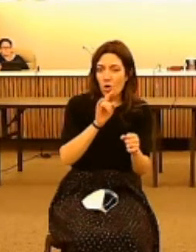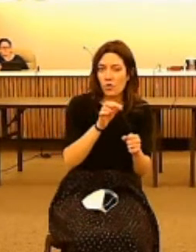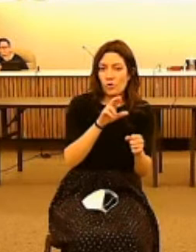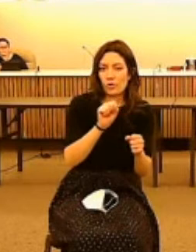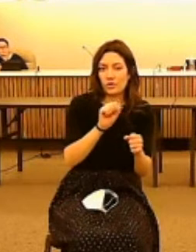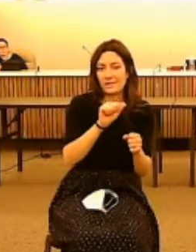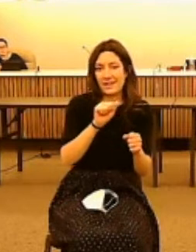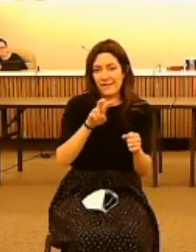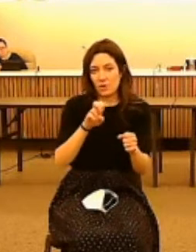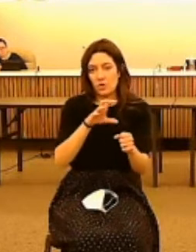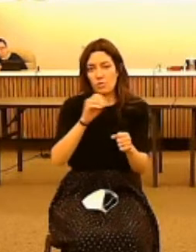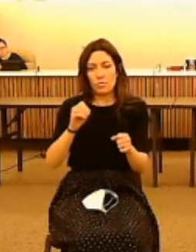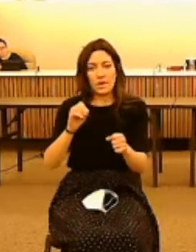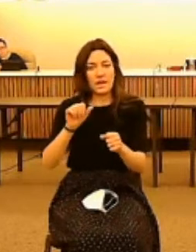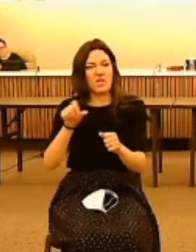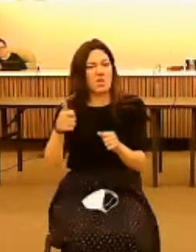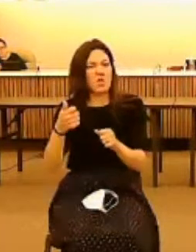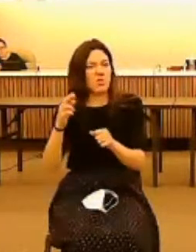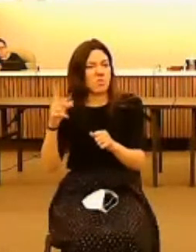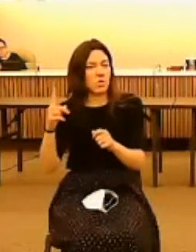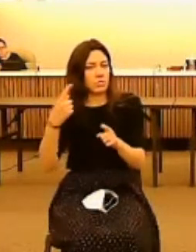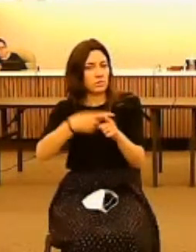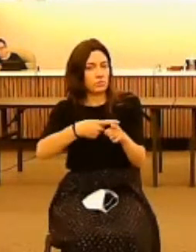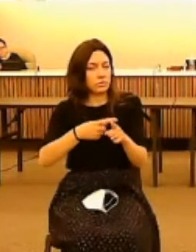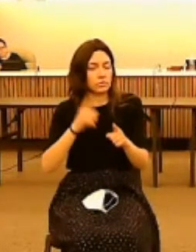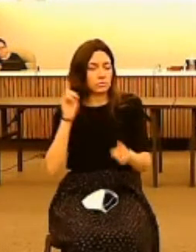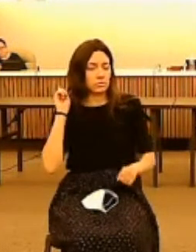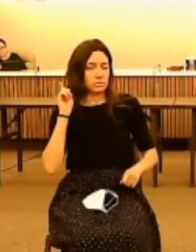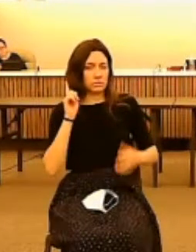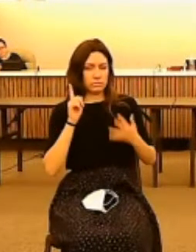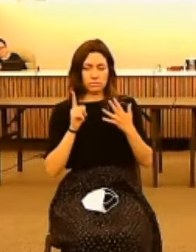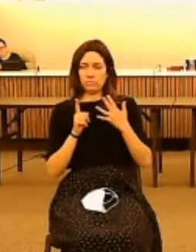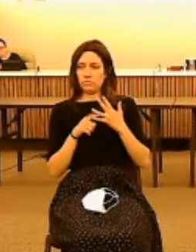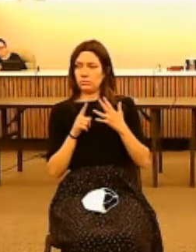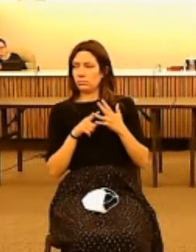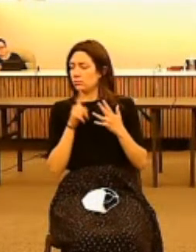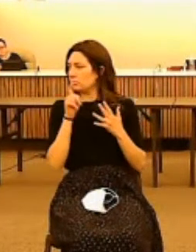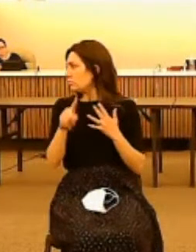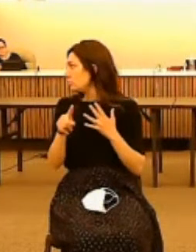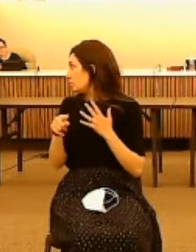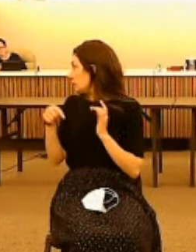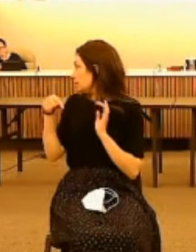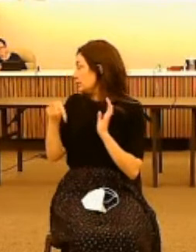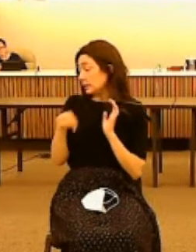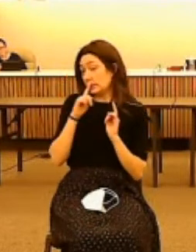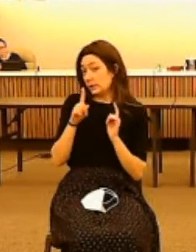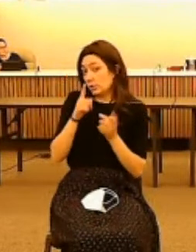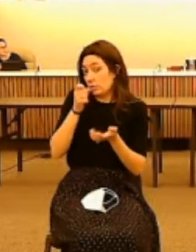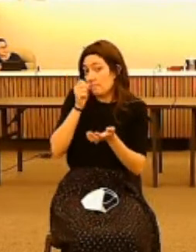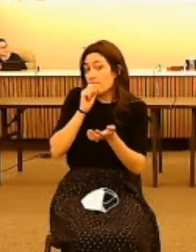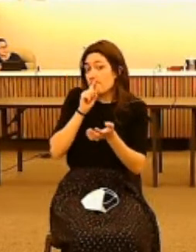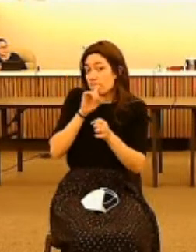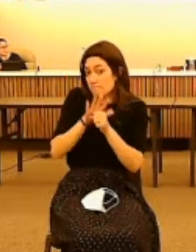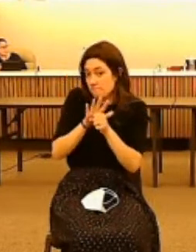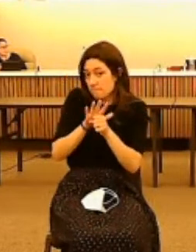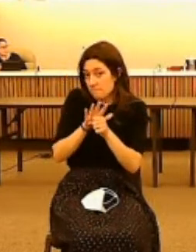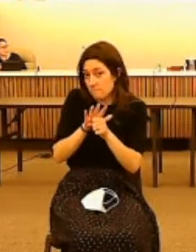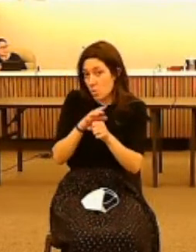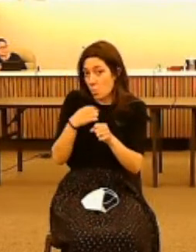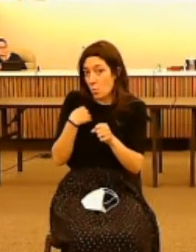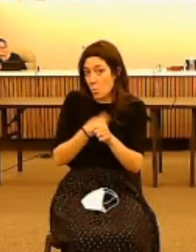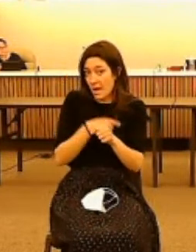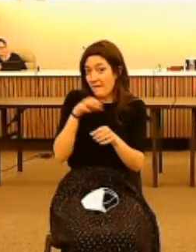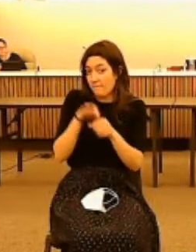Any discussion? So this is just confirming what we voted on